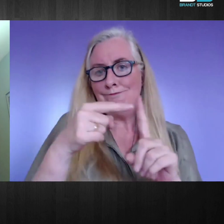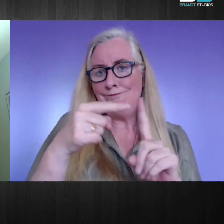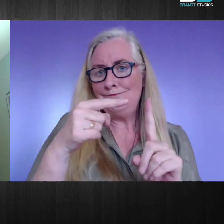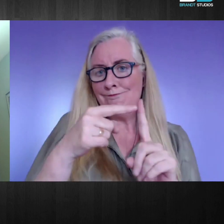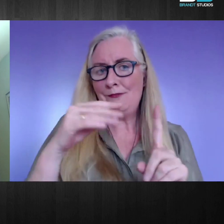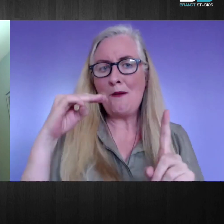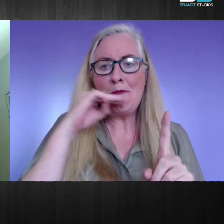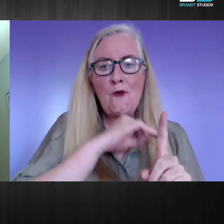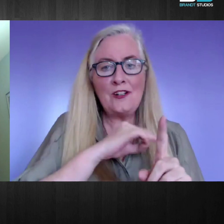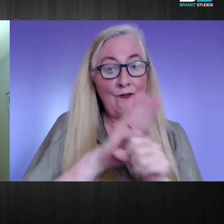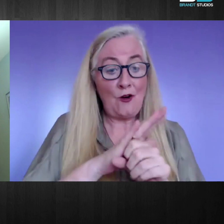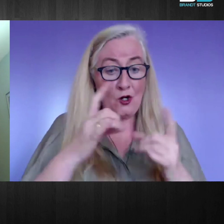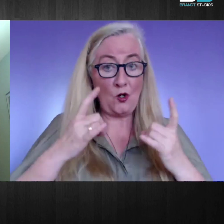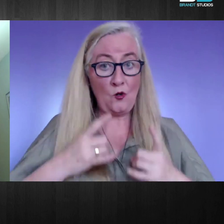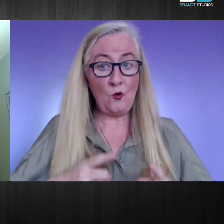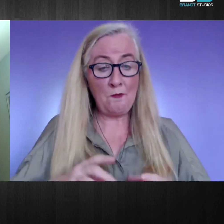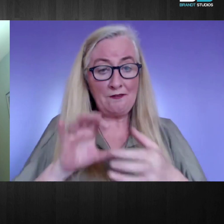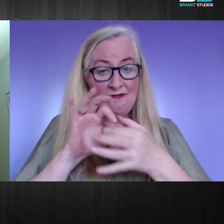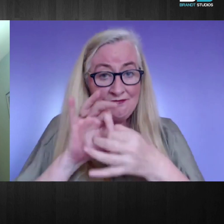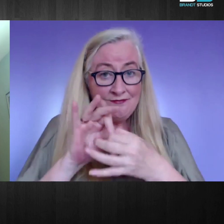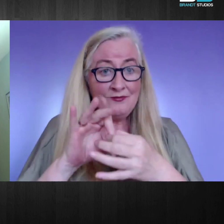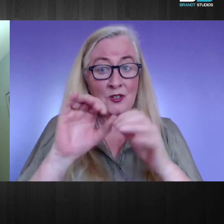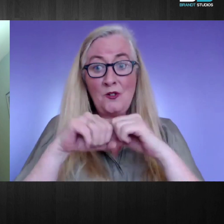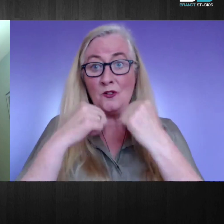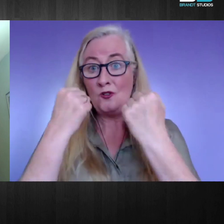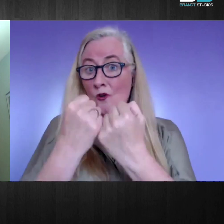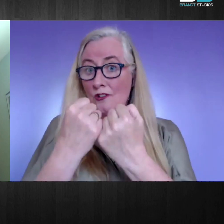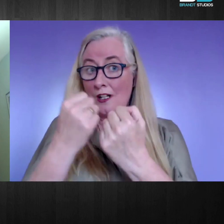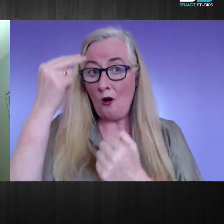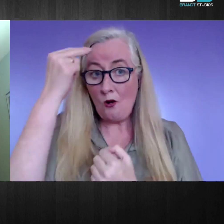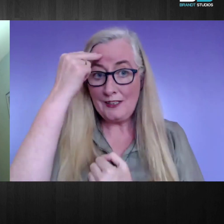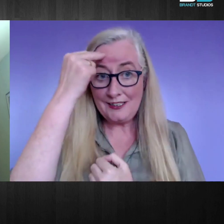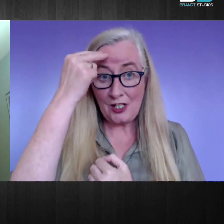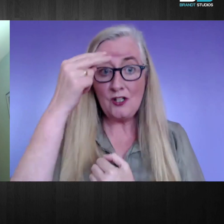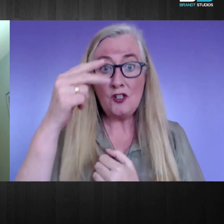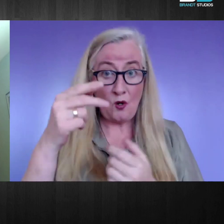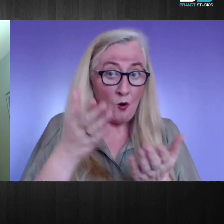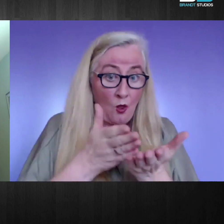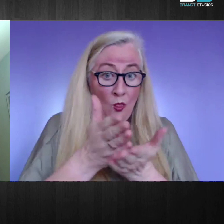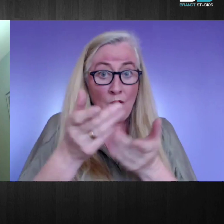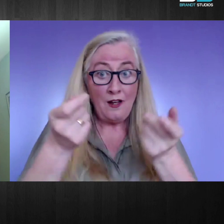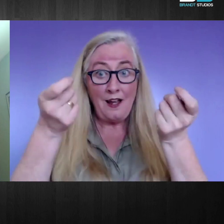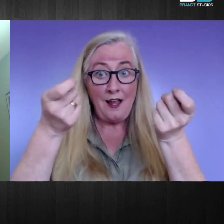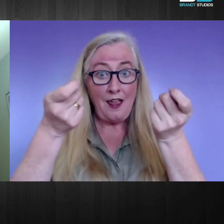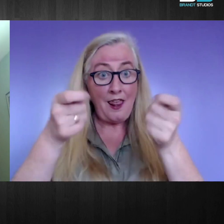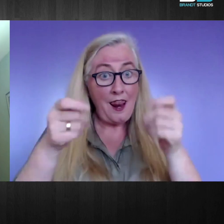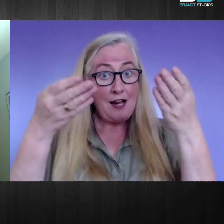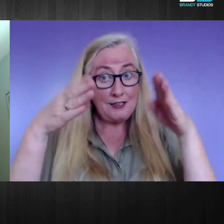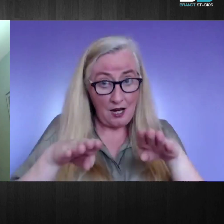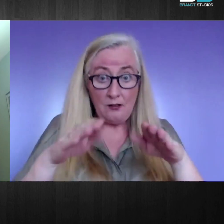empathy, social understanding. So we saw this during the lockdown, where there was lots of examples on the news at night of